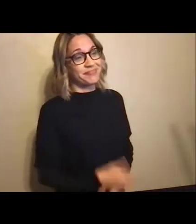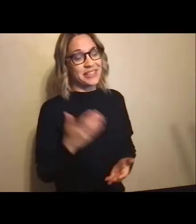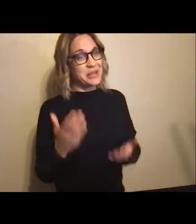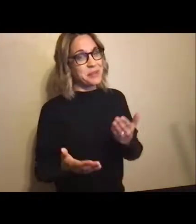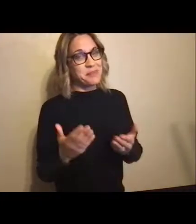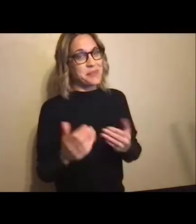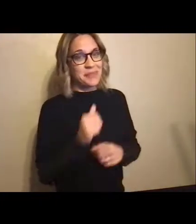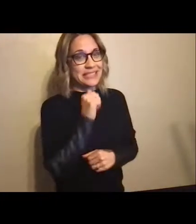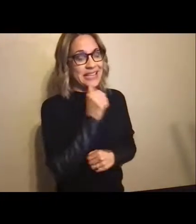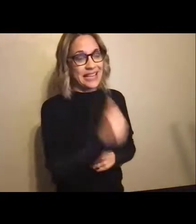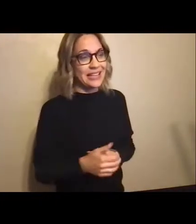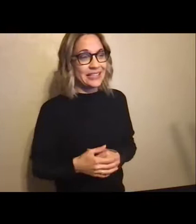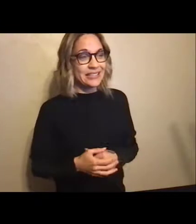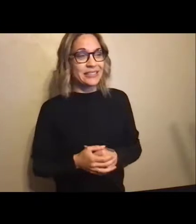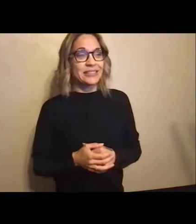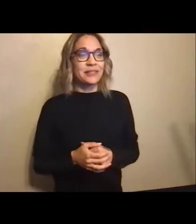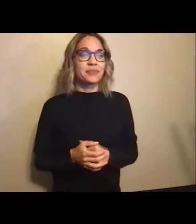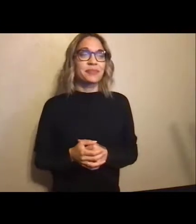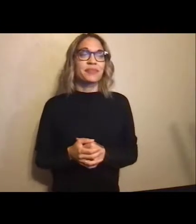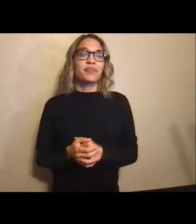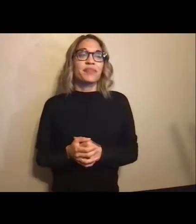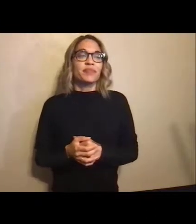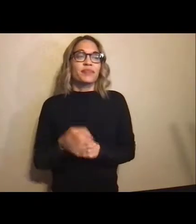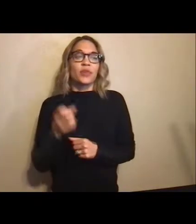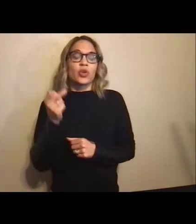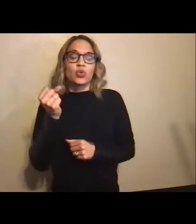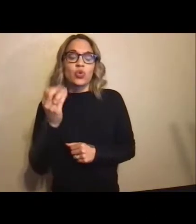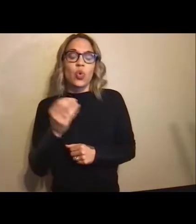goal? Perhaps not.